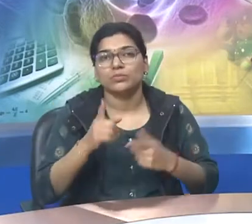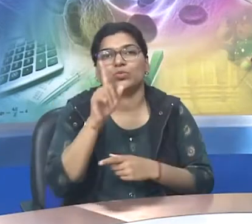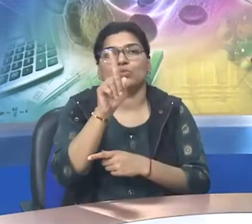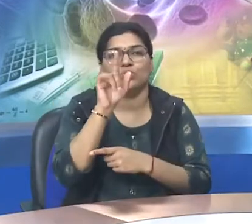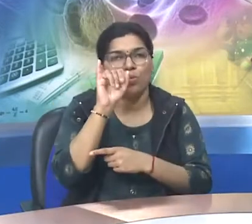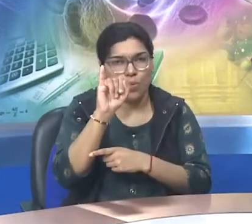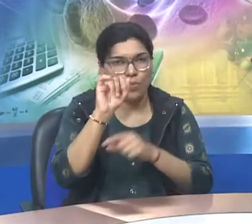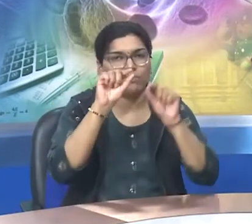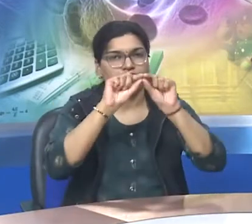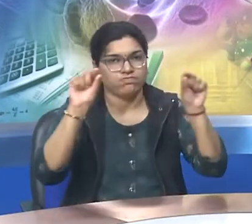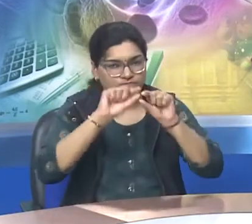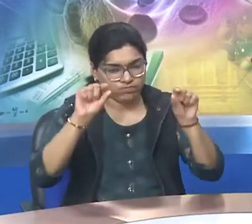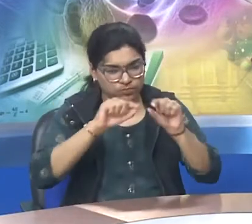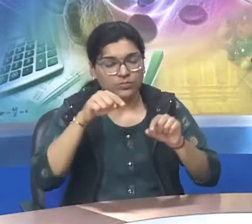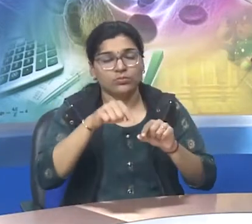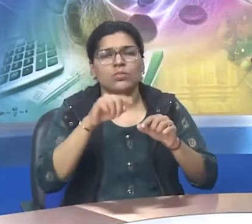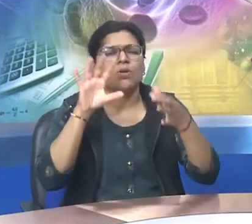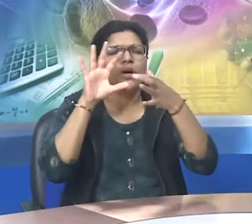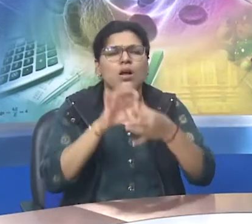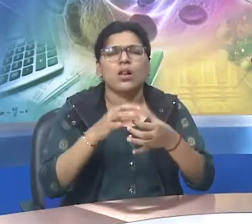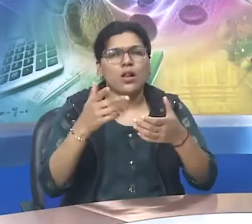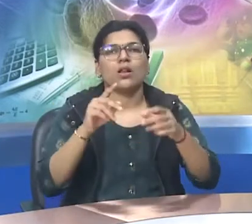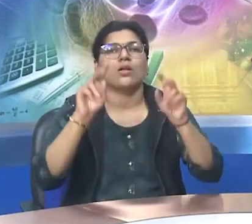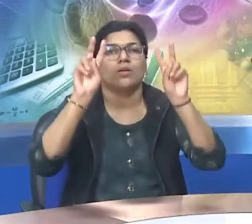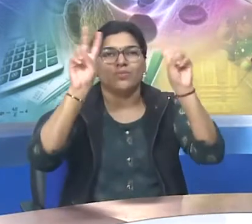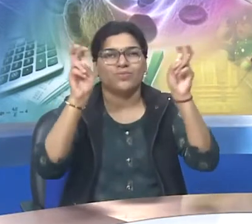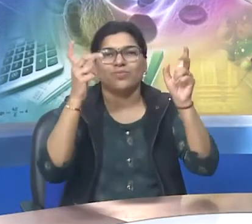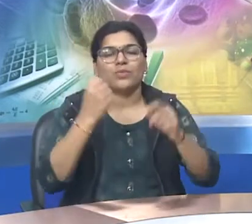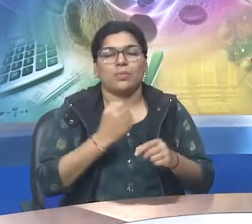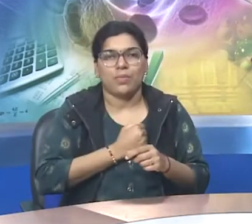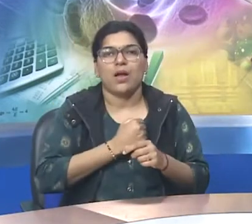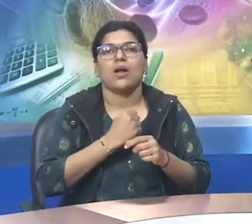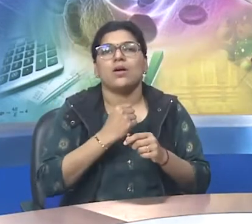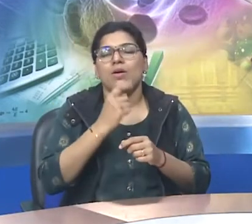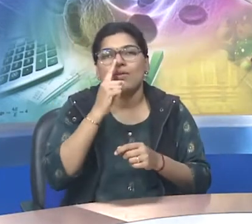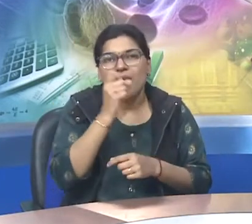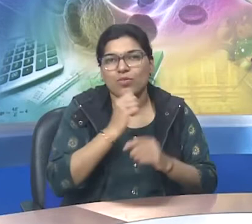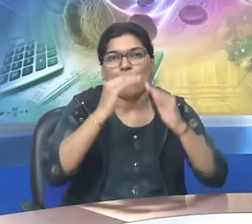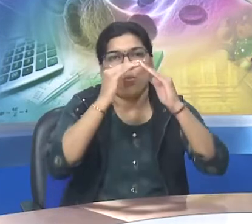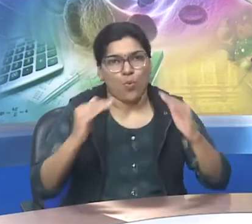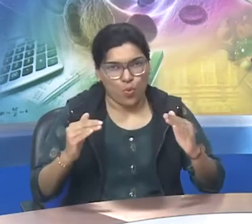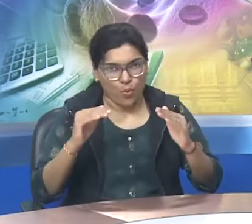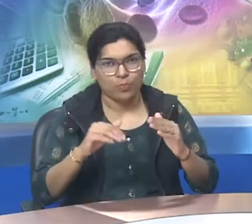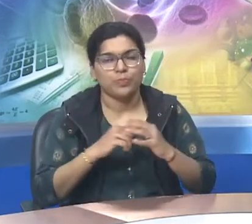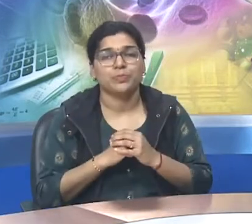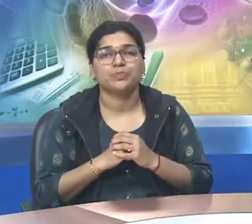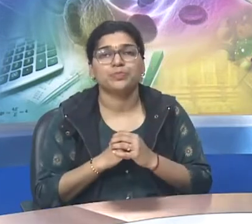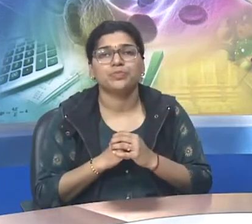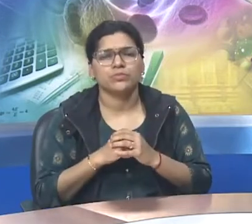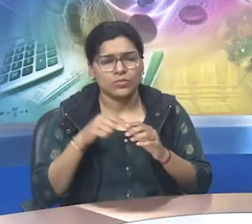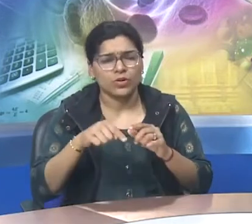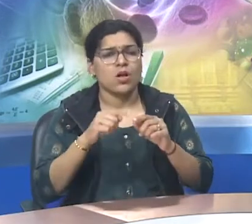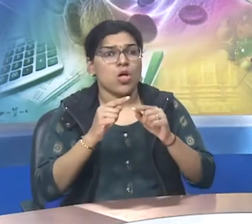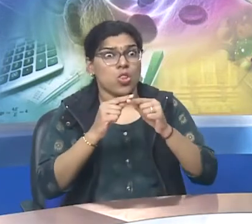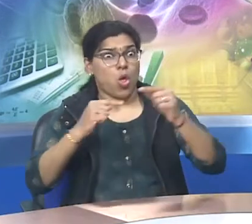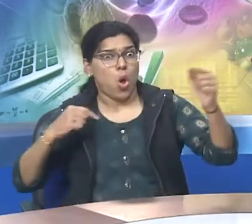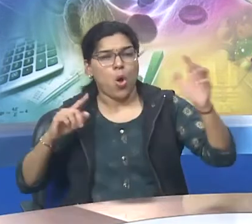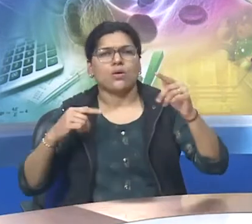My Grandmother's House, it has only 16 lines. It's a very short poem. It's not